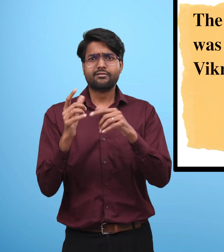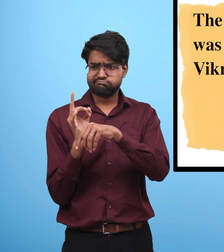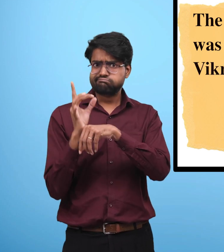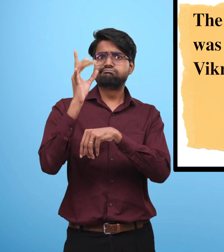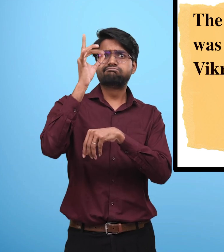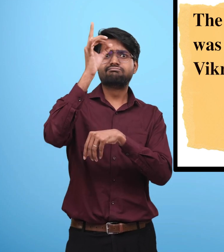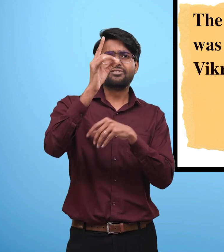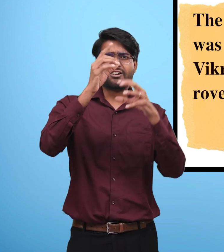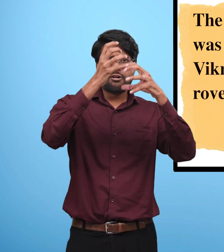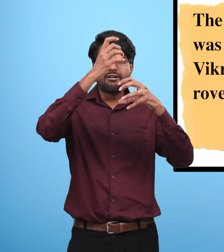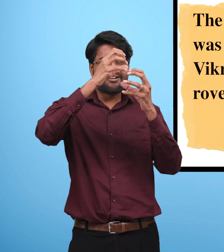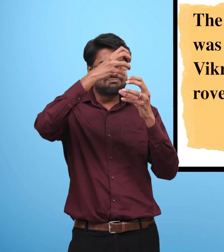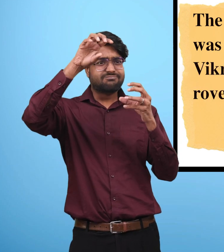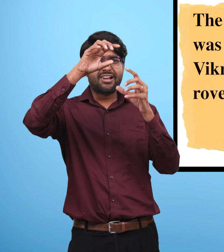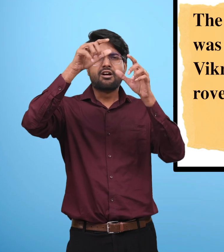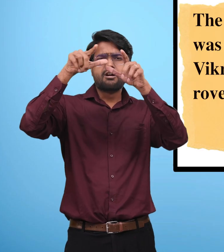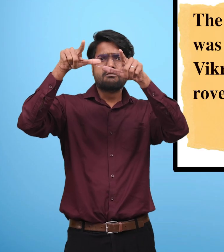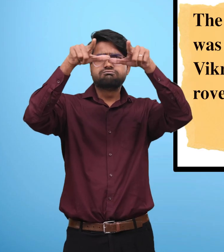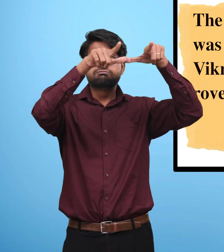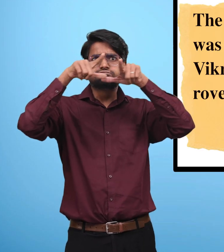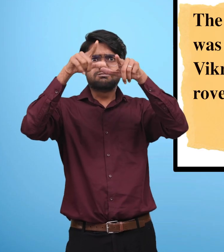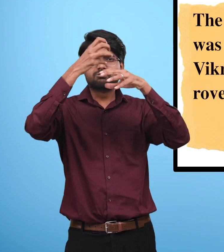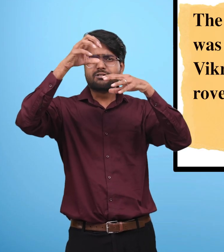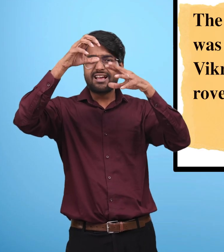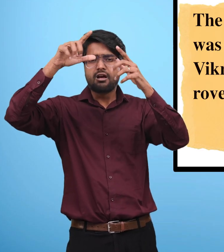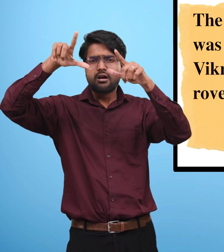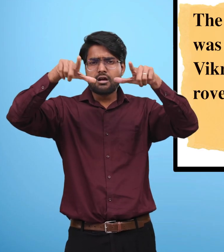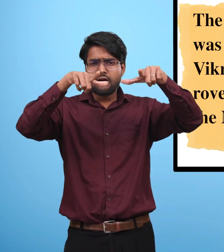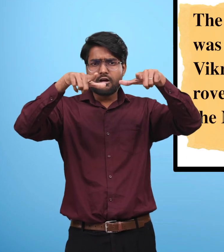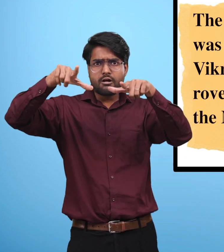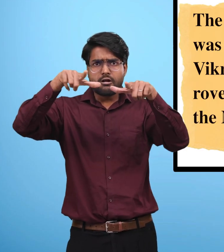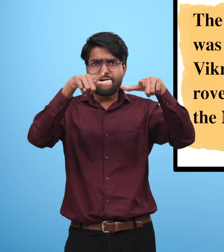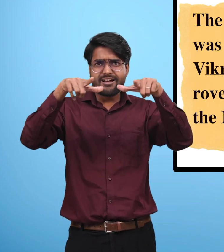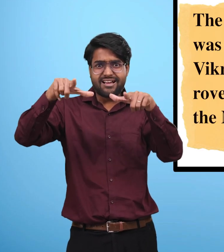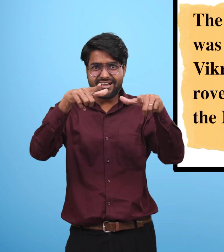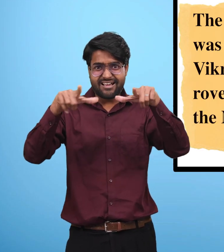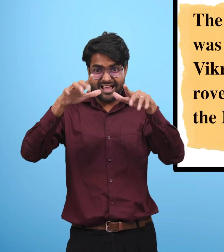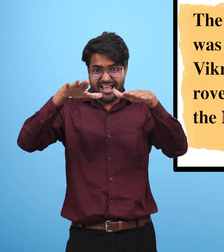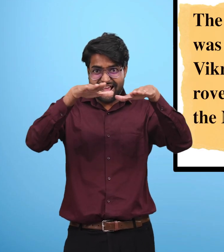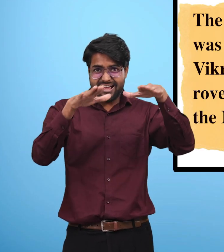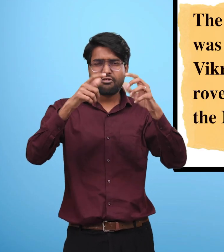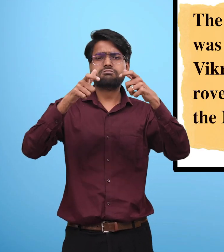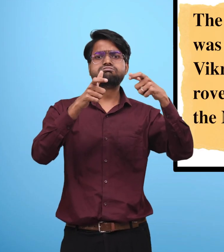carrying the Pragyan rover, successfully soft landed on the moon on August